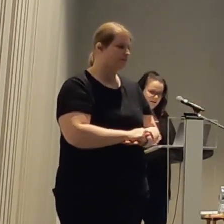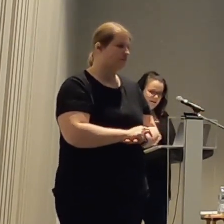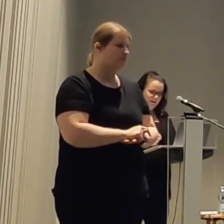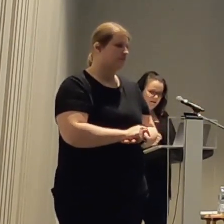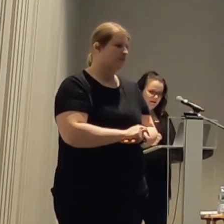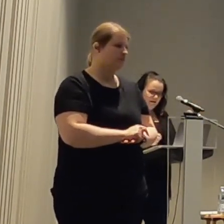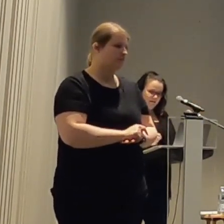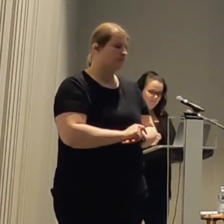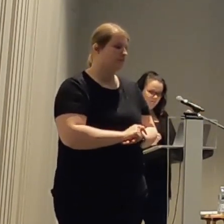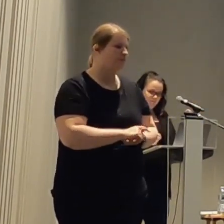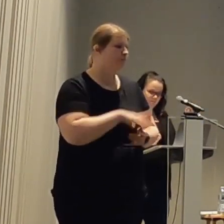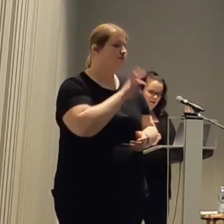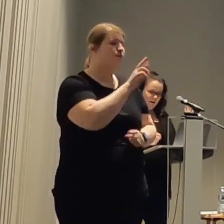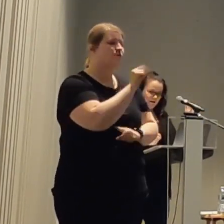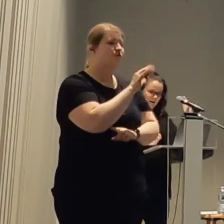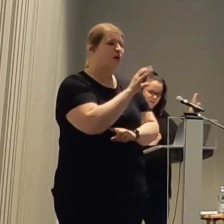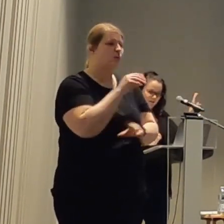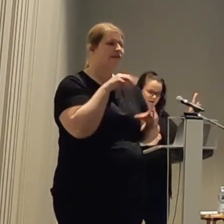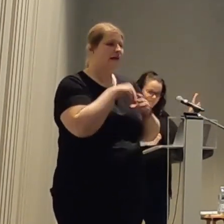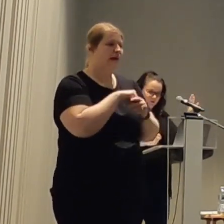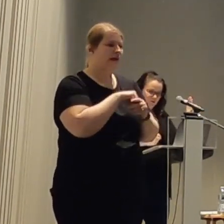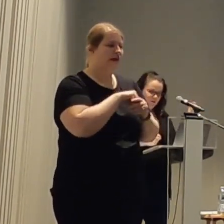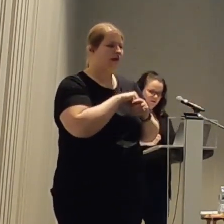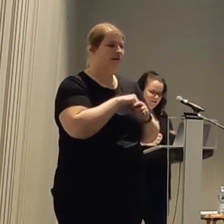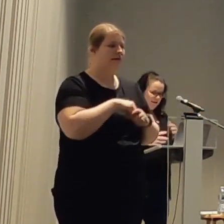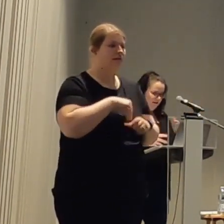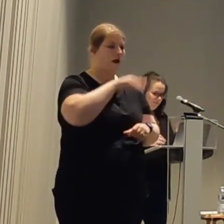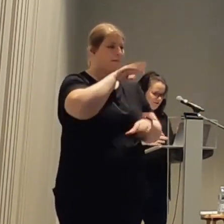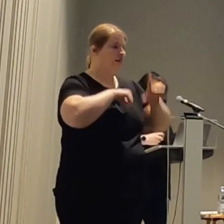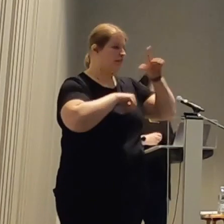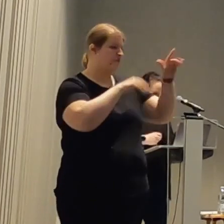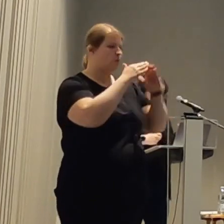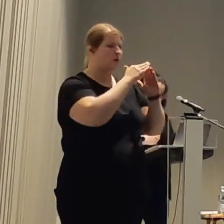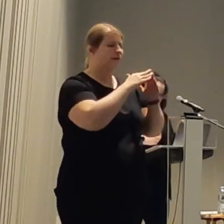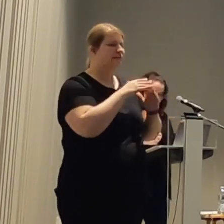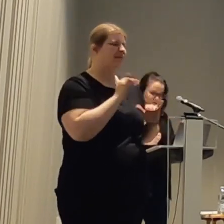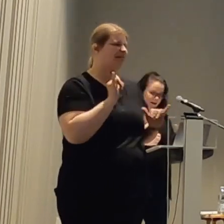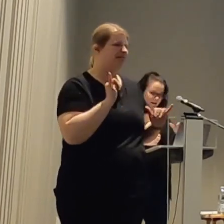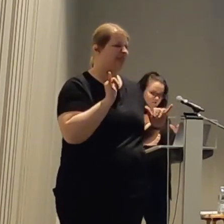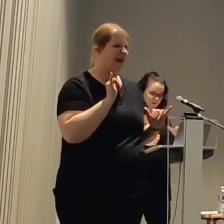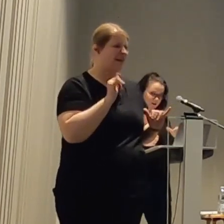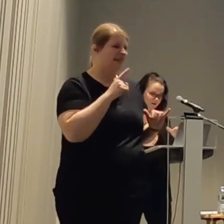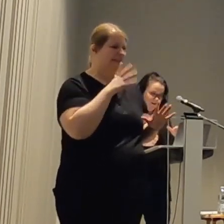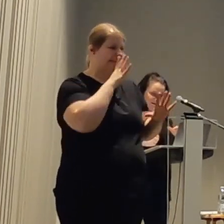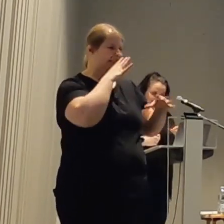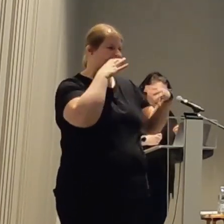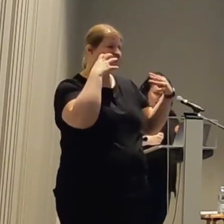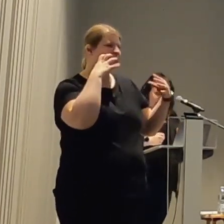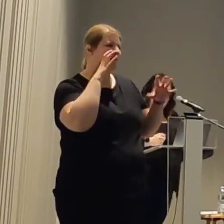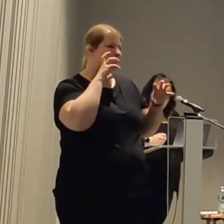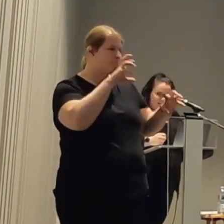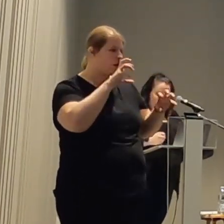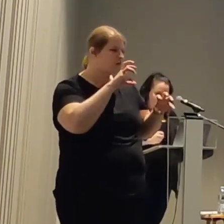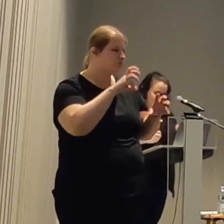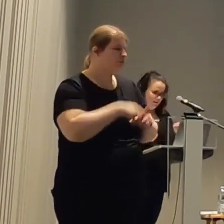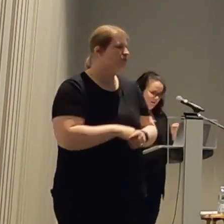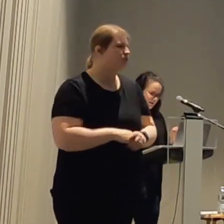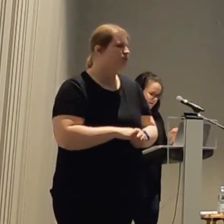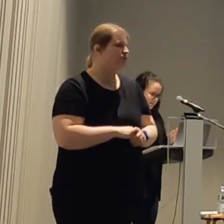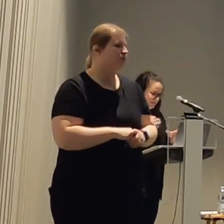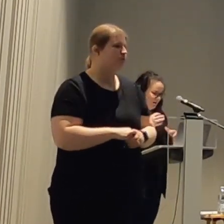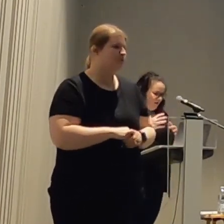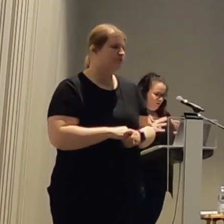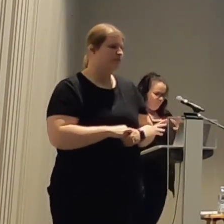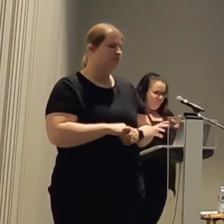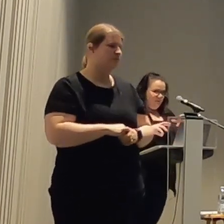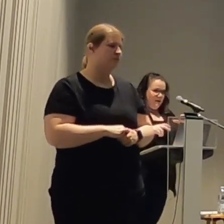Franco is in the upper left corner. He's kind of this monstrous grinning figure, and